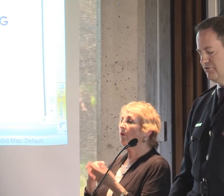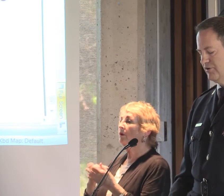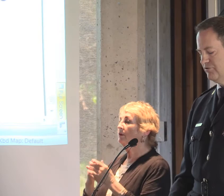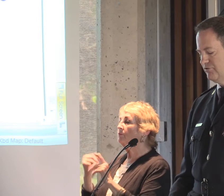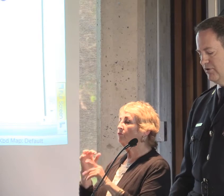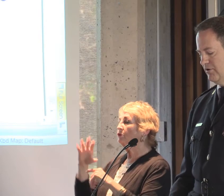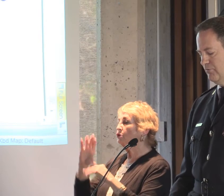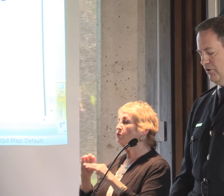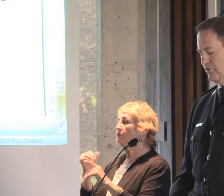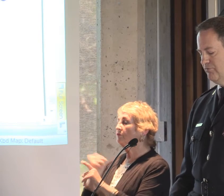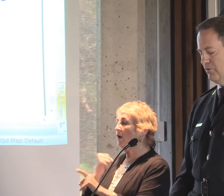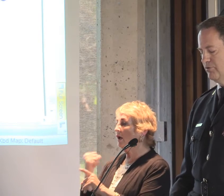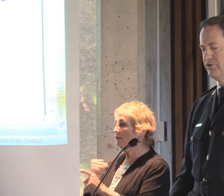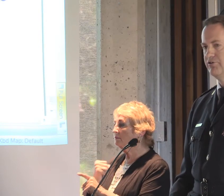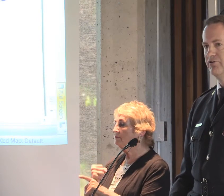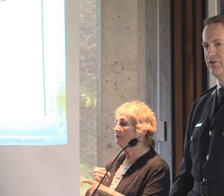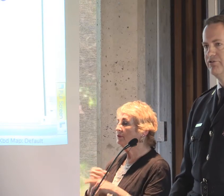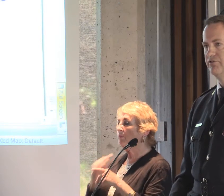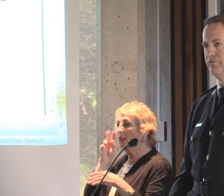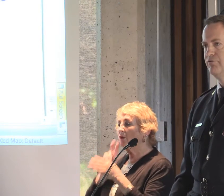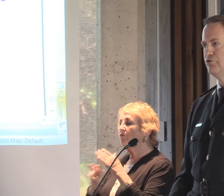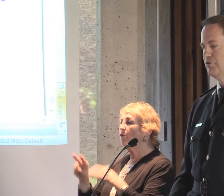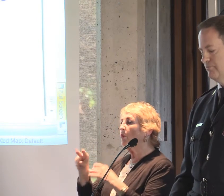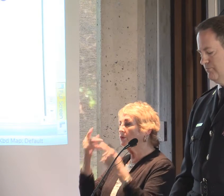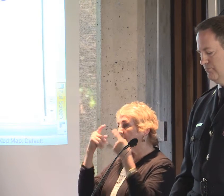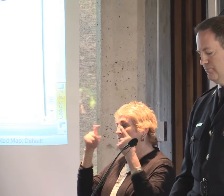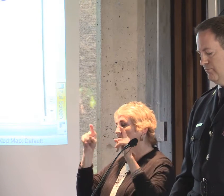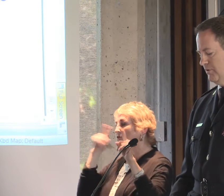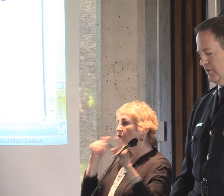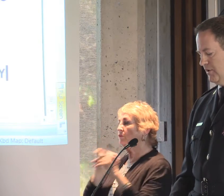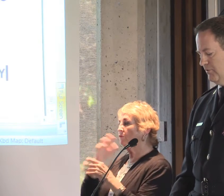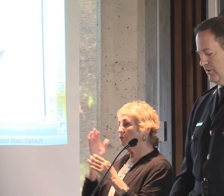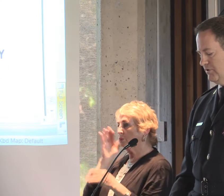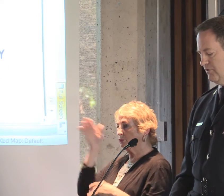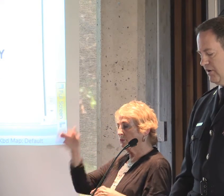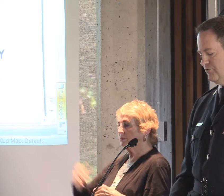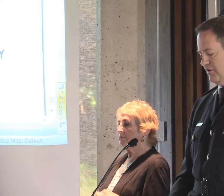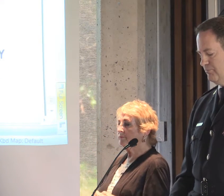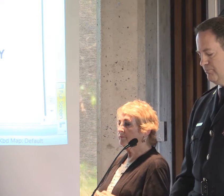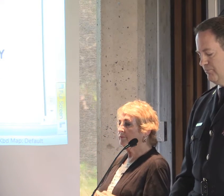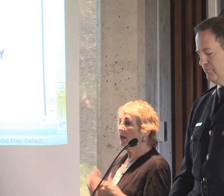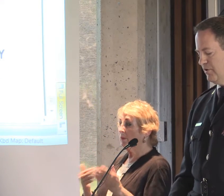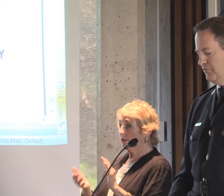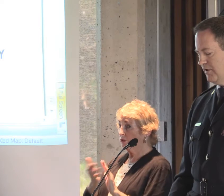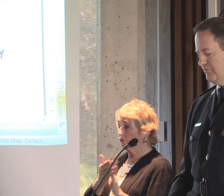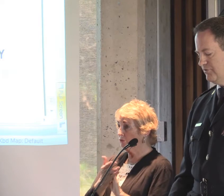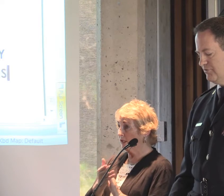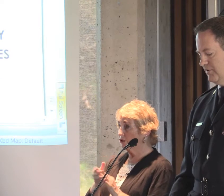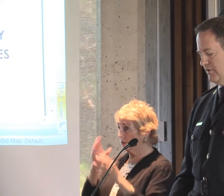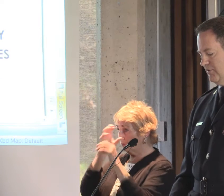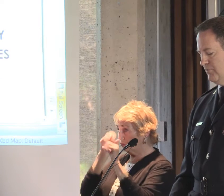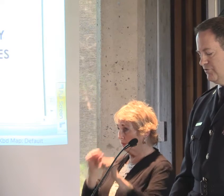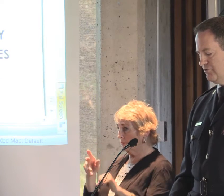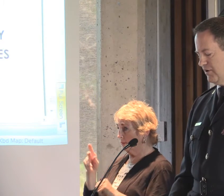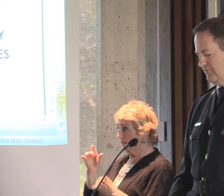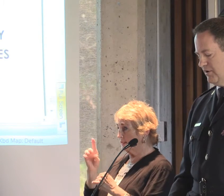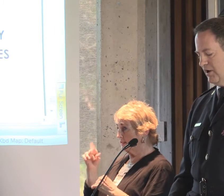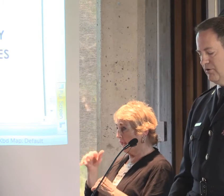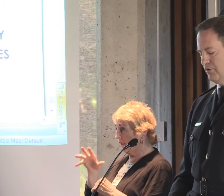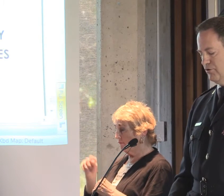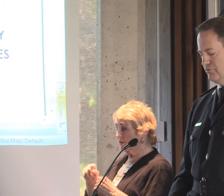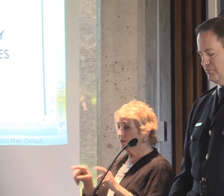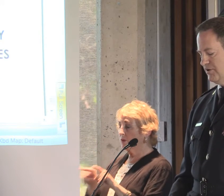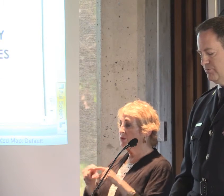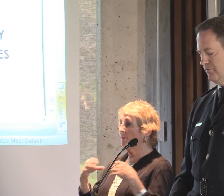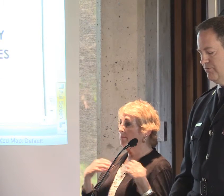current successes while looking forward to the successes of the future. I would like to congratulate Premier Davis, Minister Sullivan, and